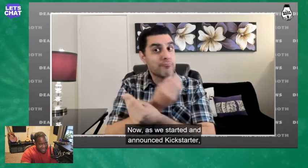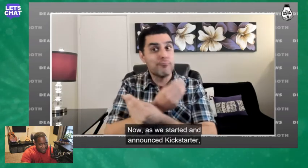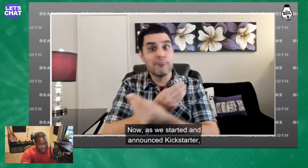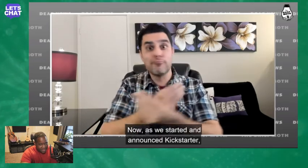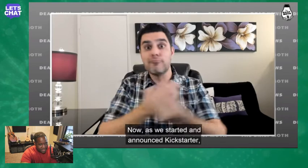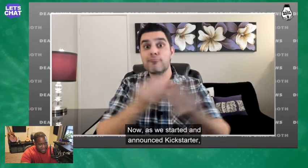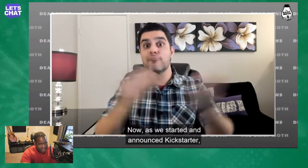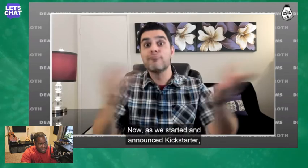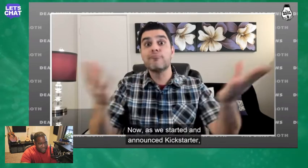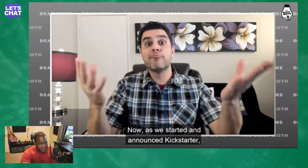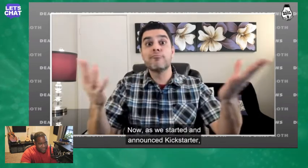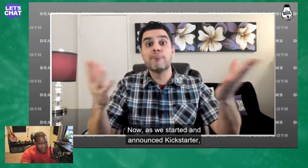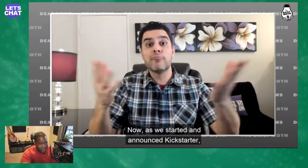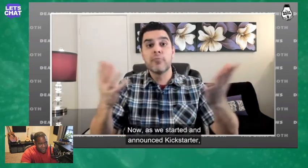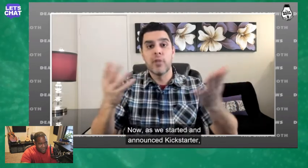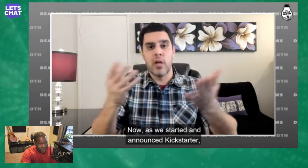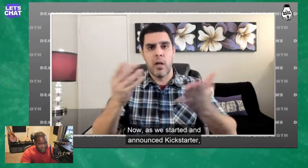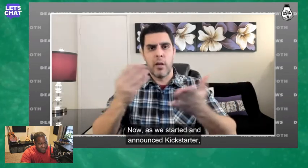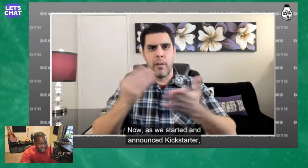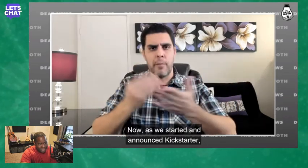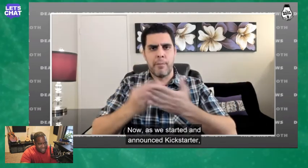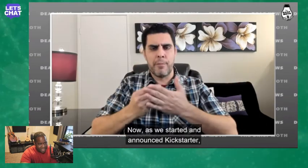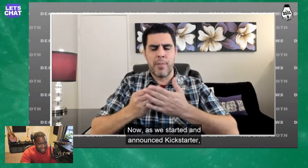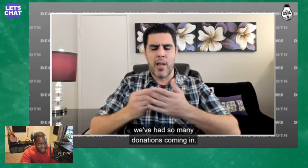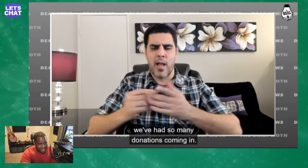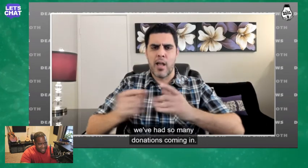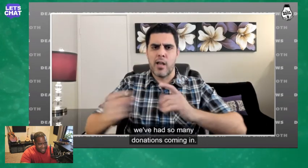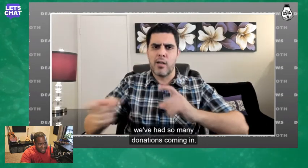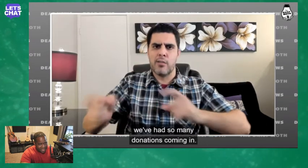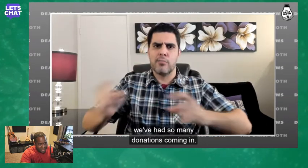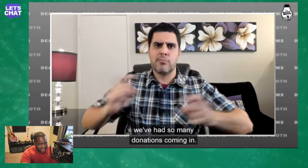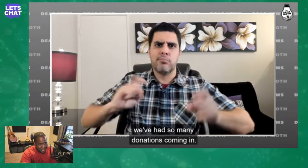I start the Kickstarter for everybody